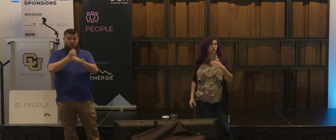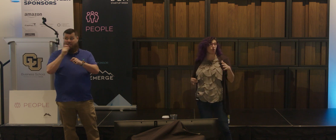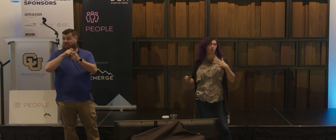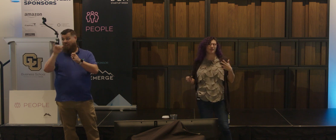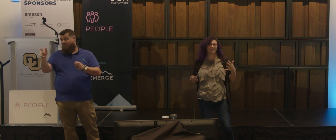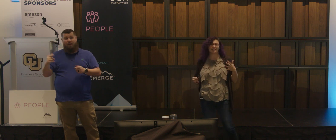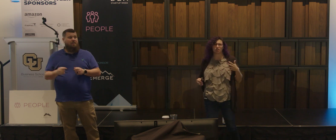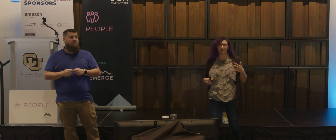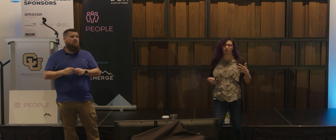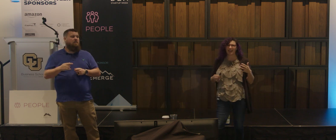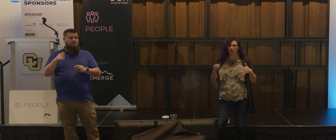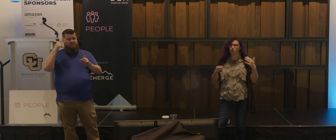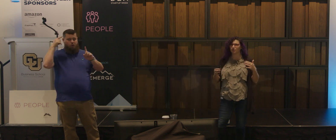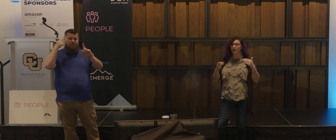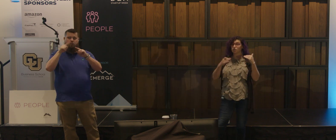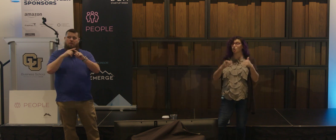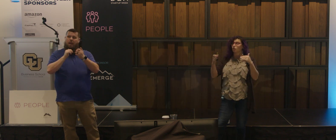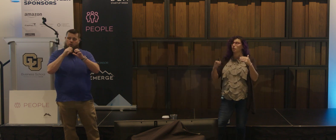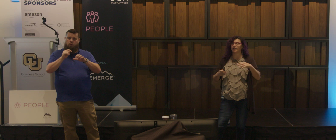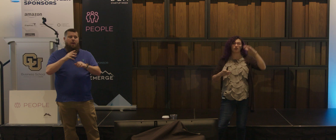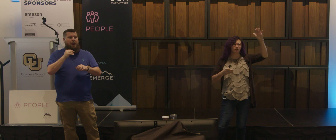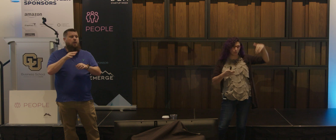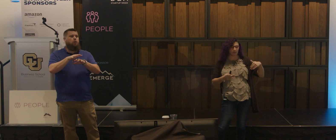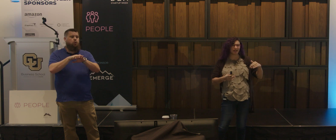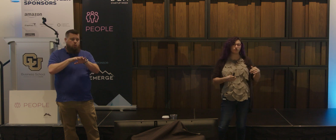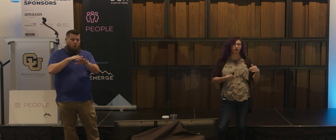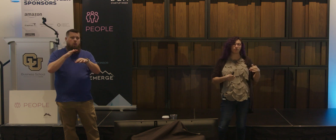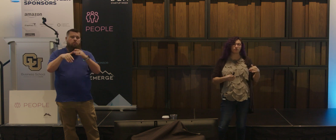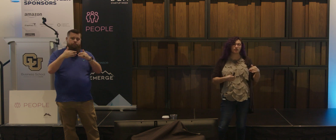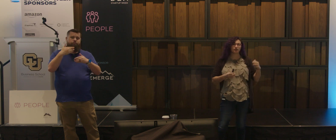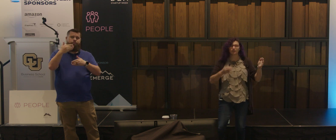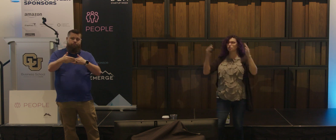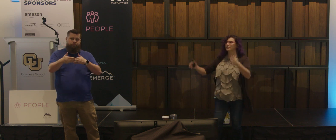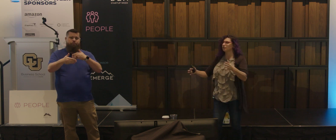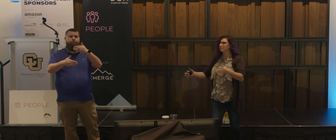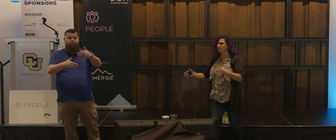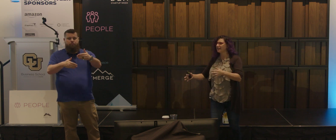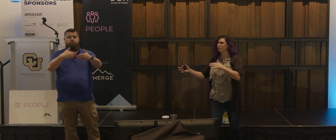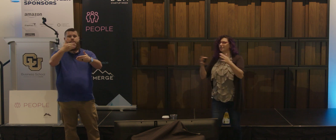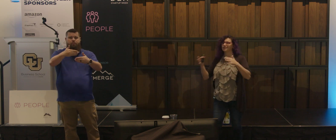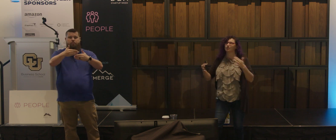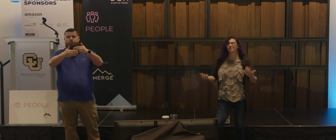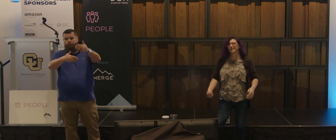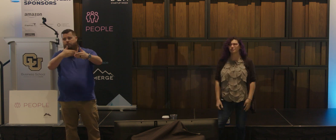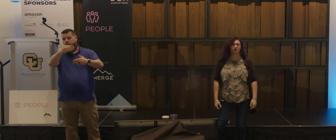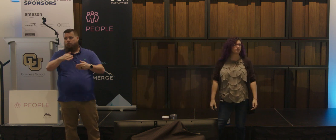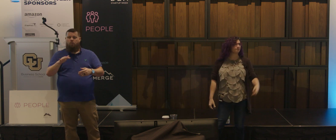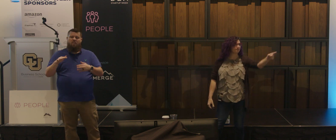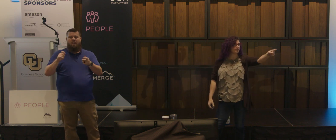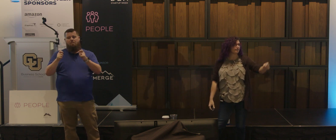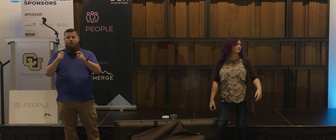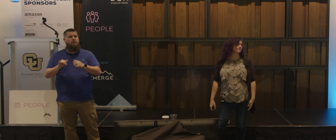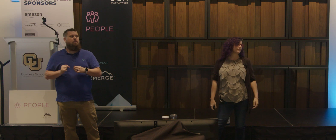exactly that. So being intentional about how you do it and slow rolling it, one platform, and then 2 weeks later a different platform, and so you have to kind of play with